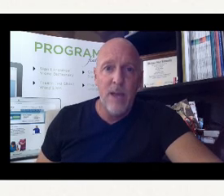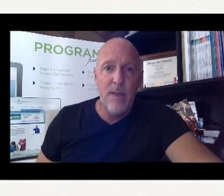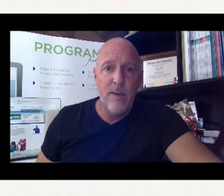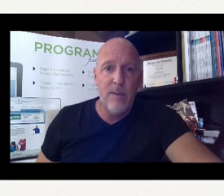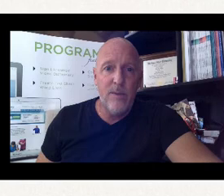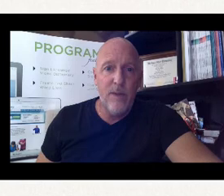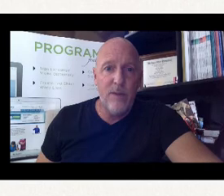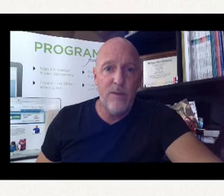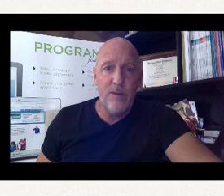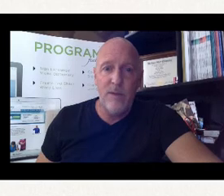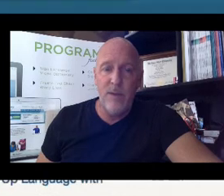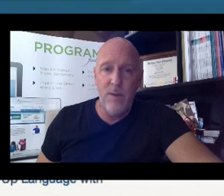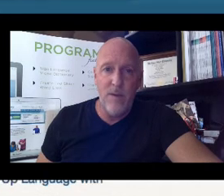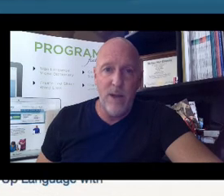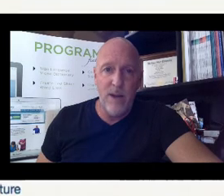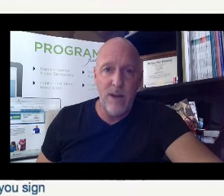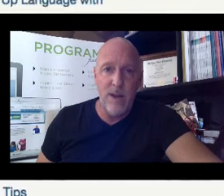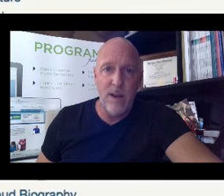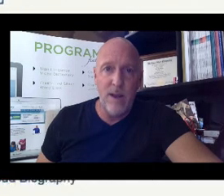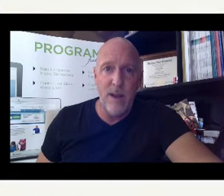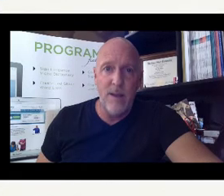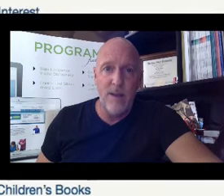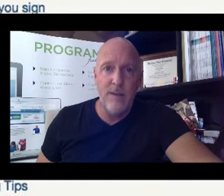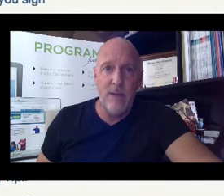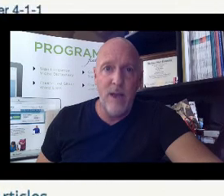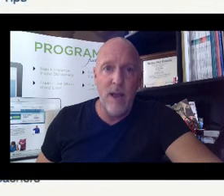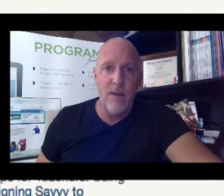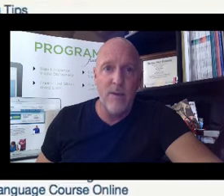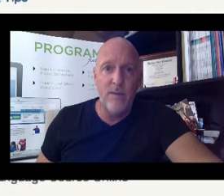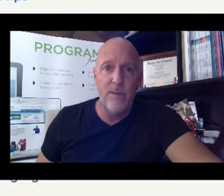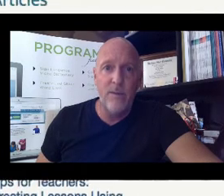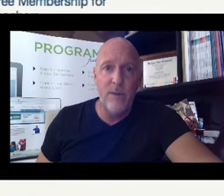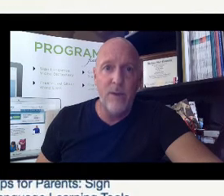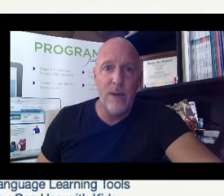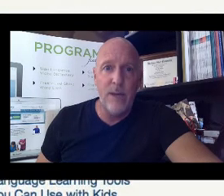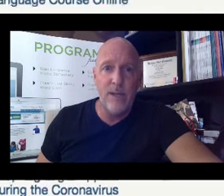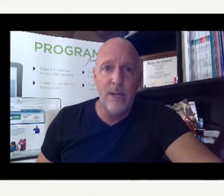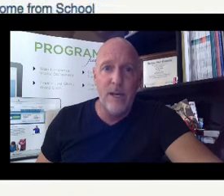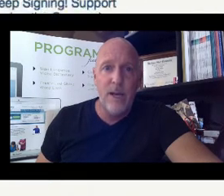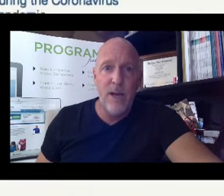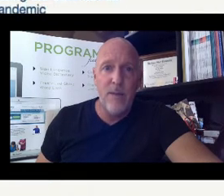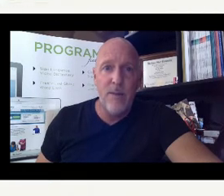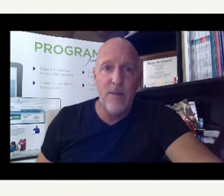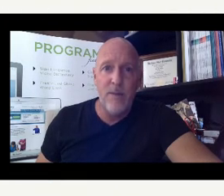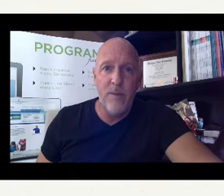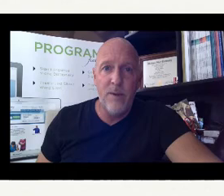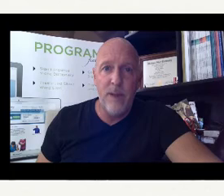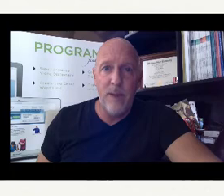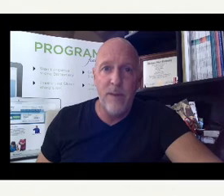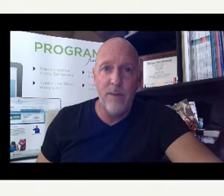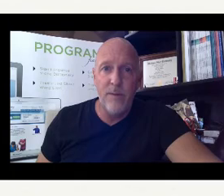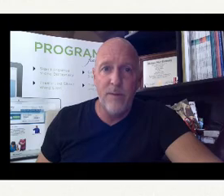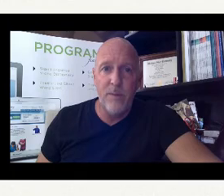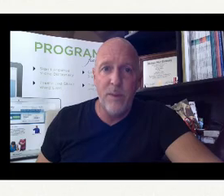They just keep going on and on and on, and these are really great. They've been written by a number of different